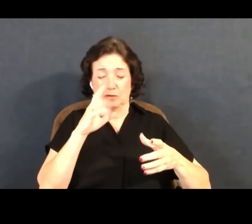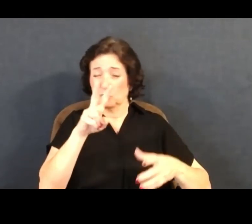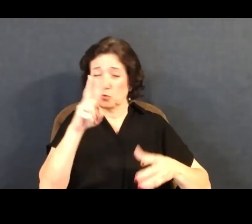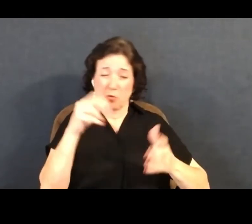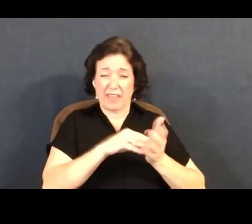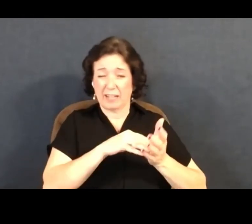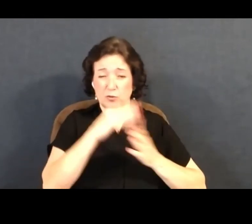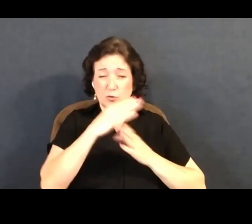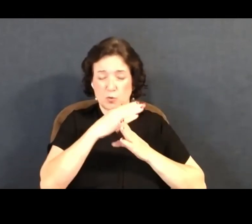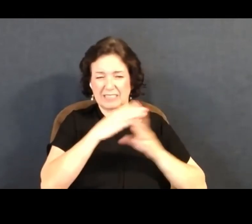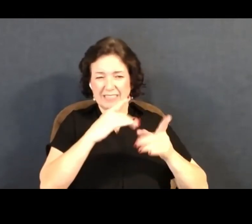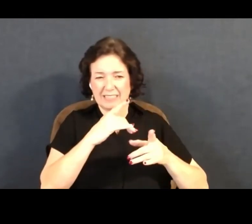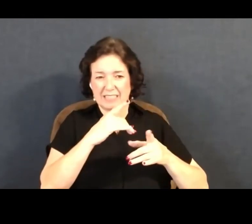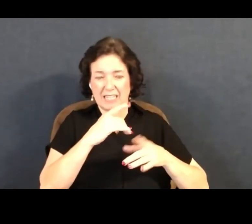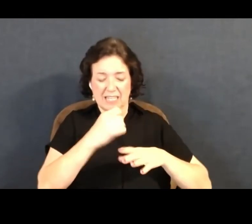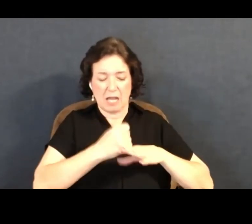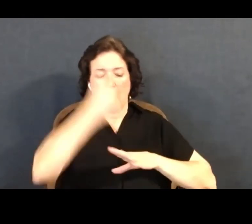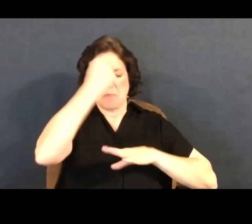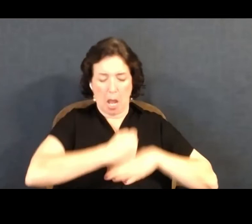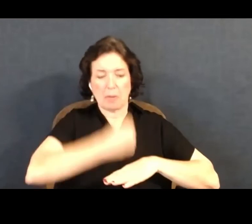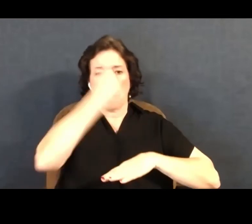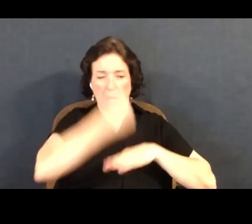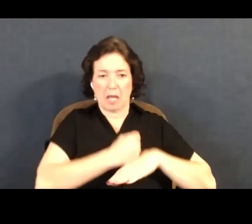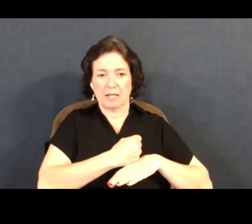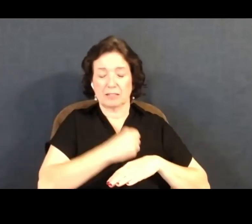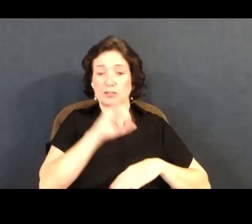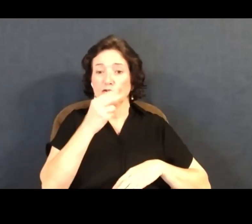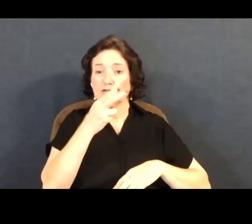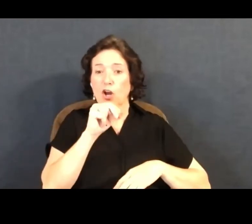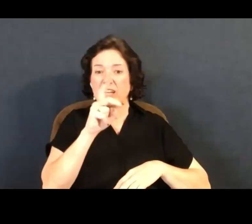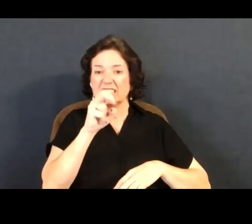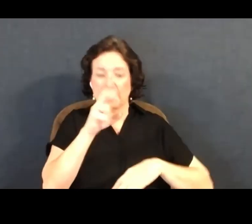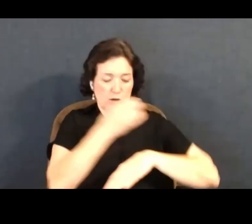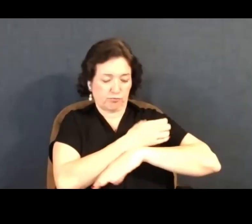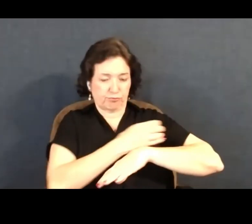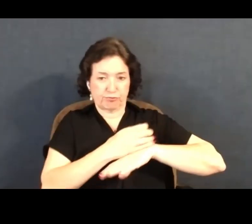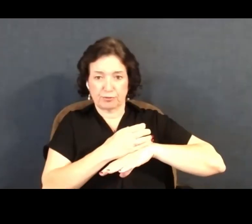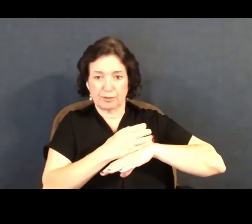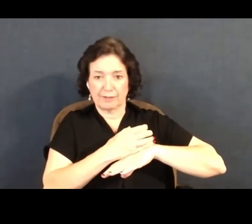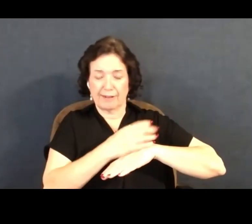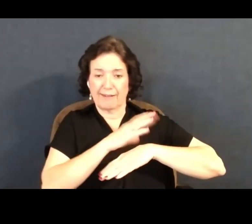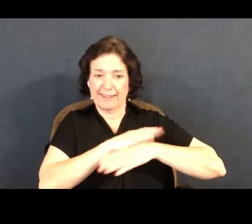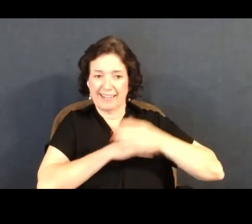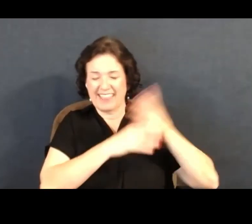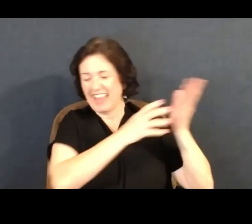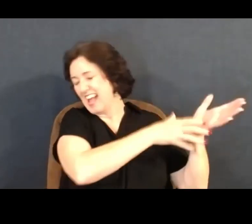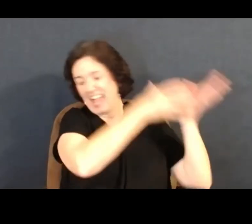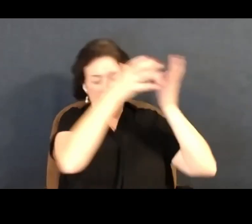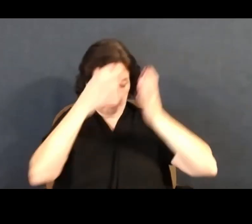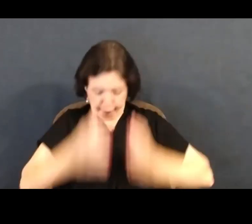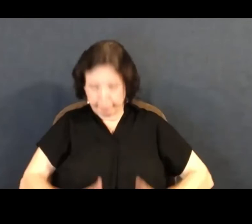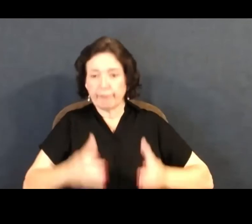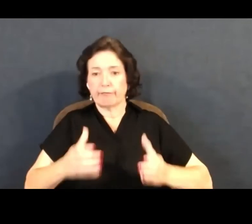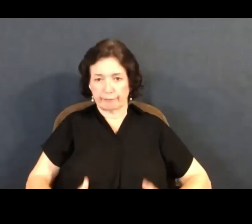it branded John Deere right up and down his front, and he slid on back and landed in Farmer Johnson's lap. At that